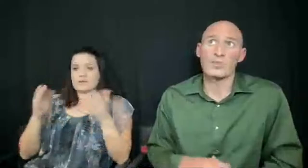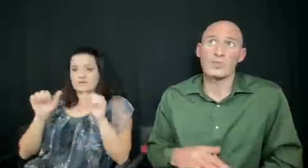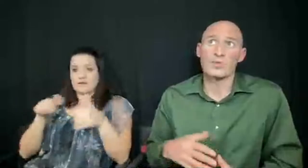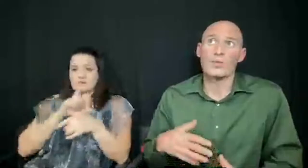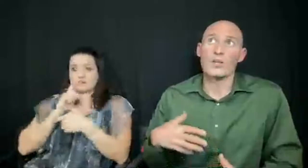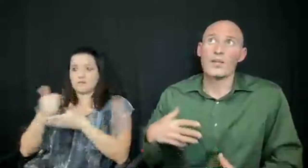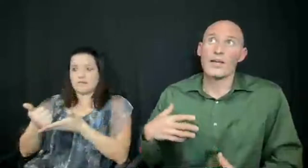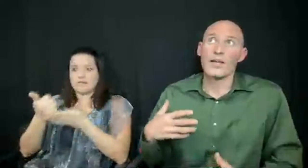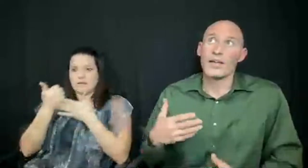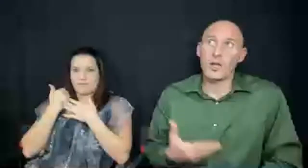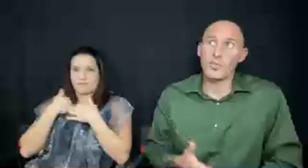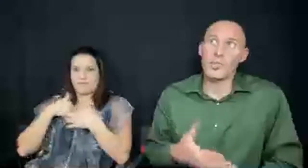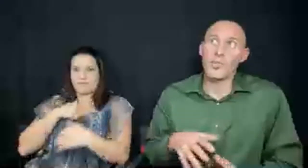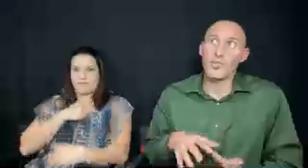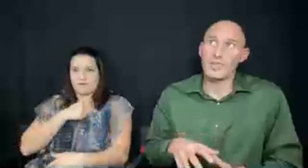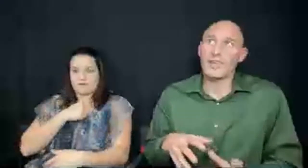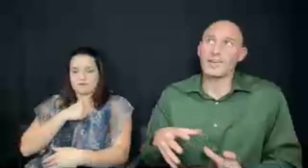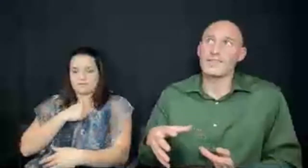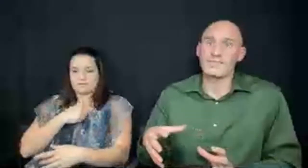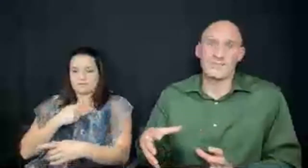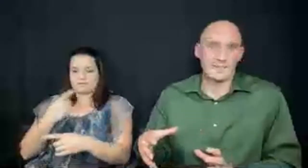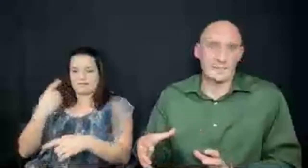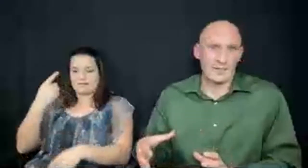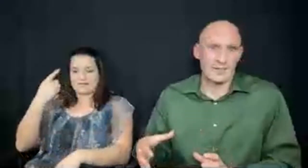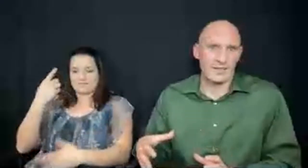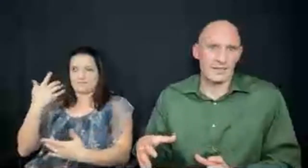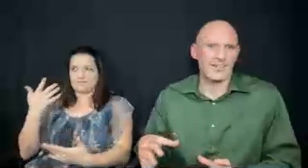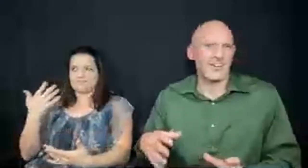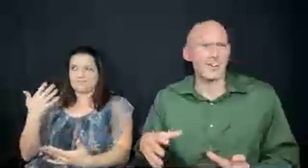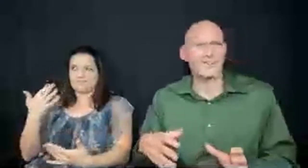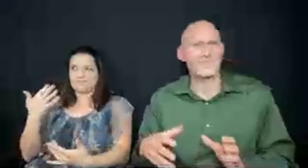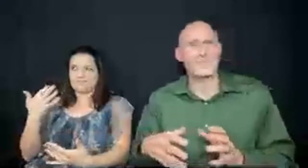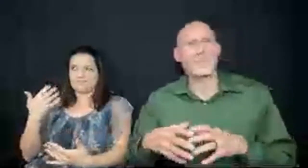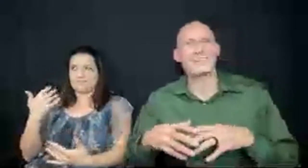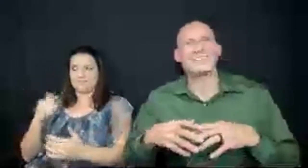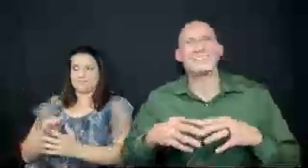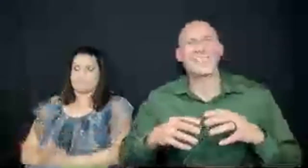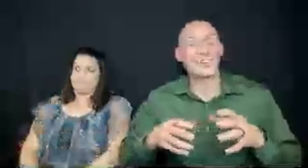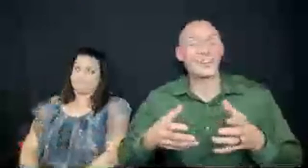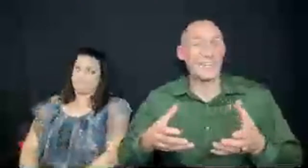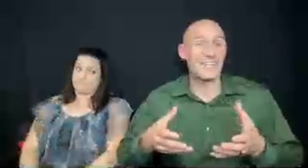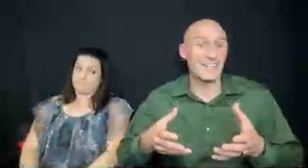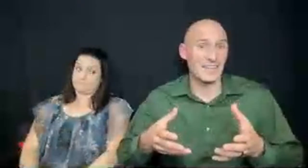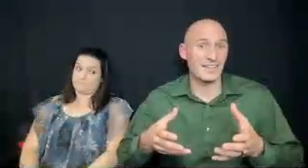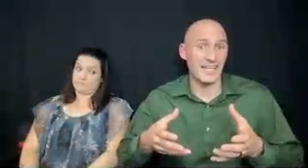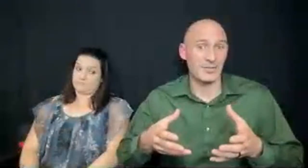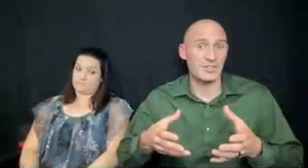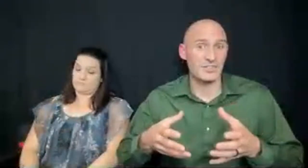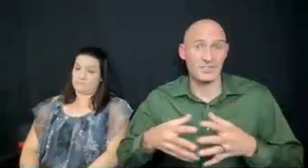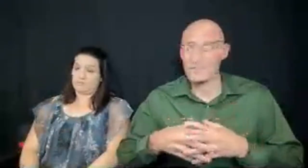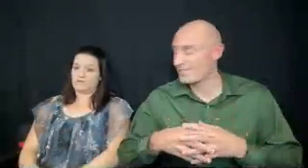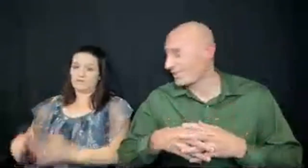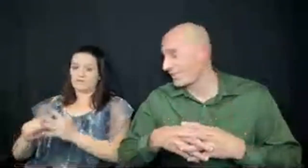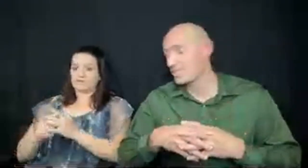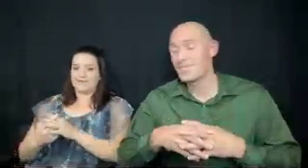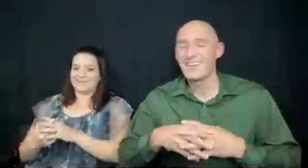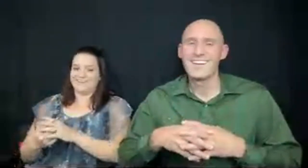to help think of or help to start thinking in the language. Sorry,